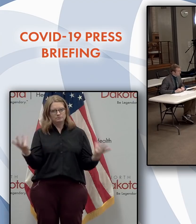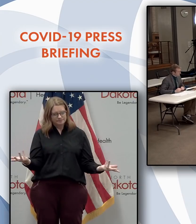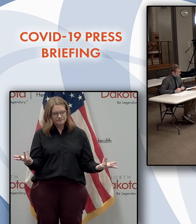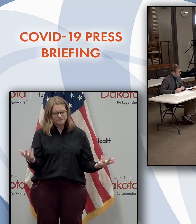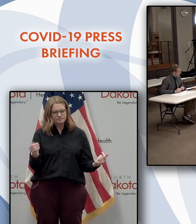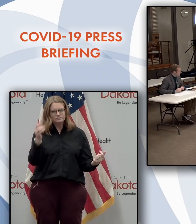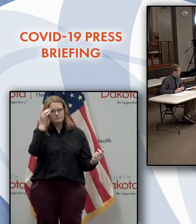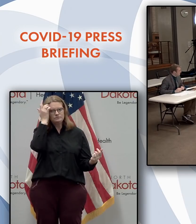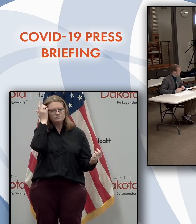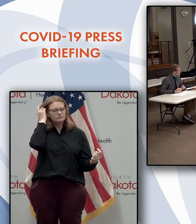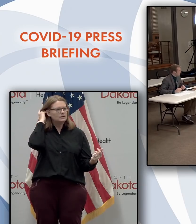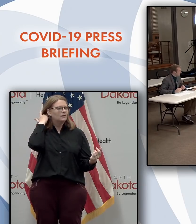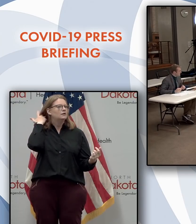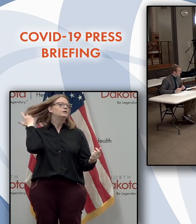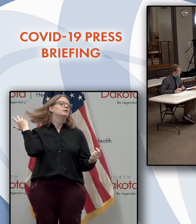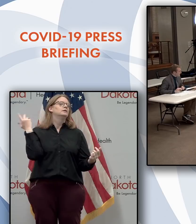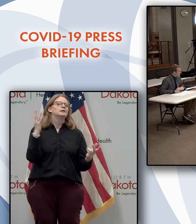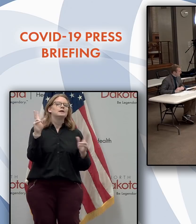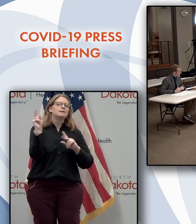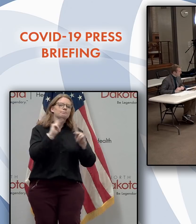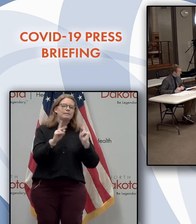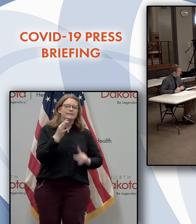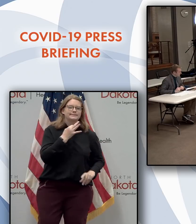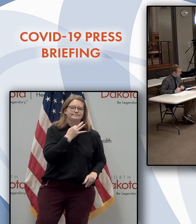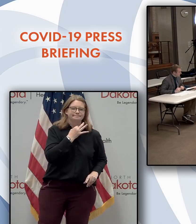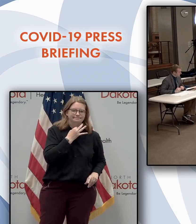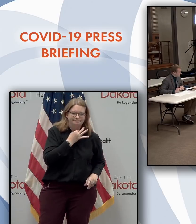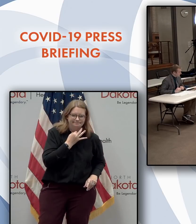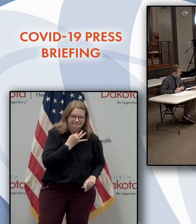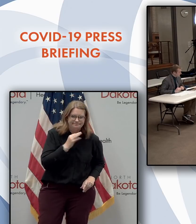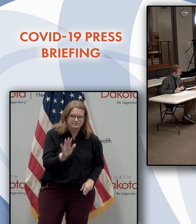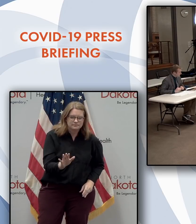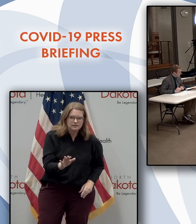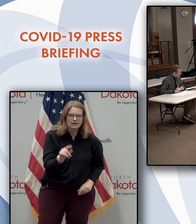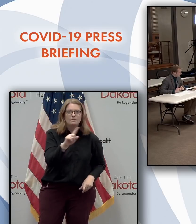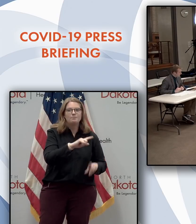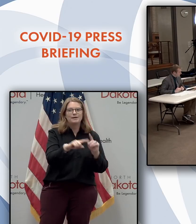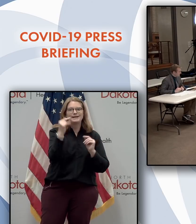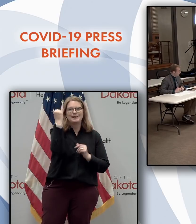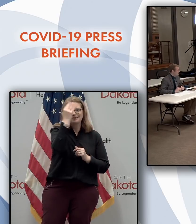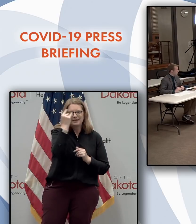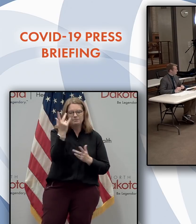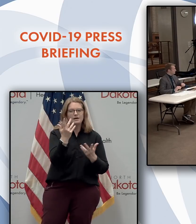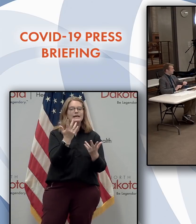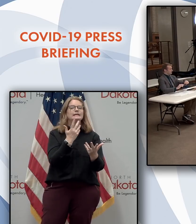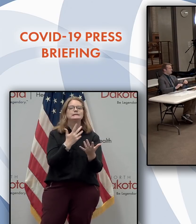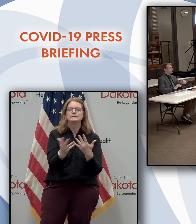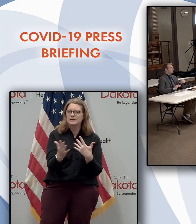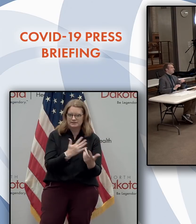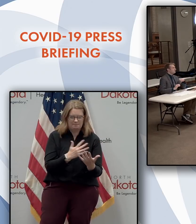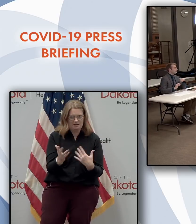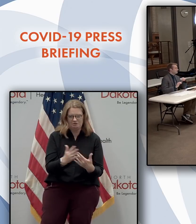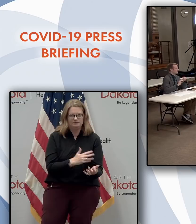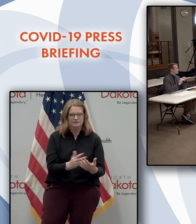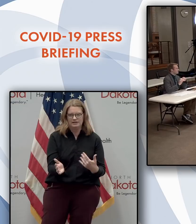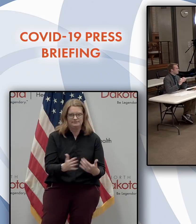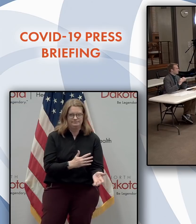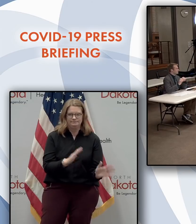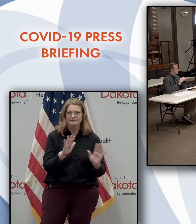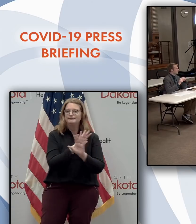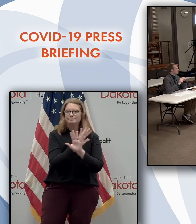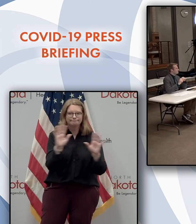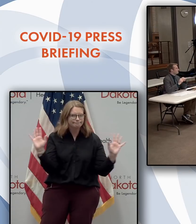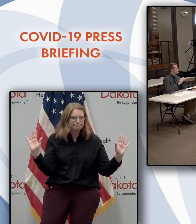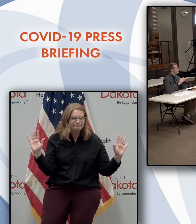So I mean, I know that people are curious about this question, but I would want people to think about it. It doesn't matter if a person was tested